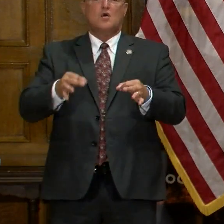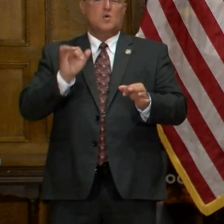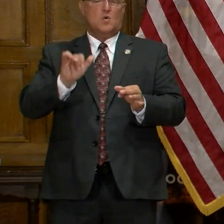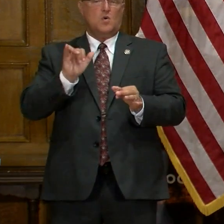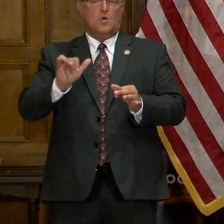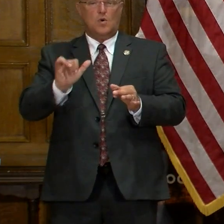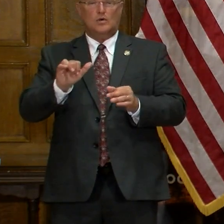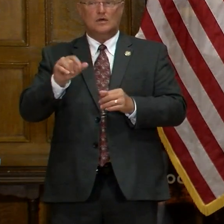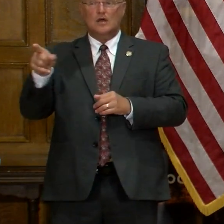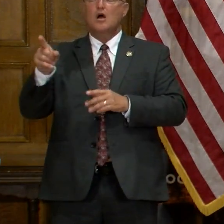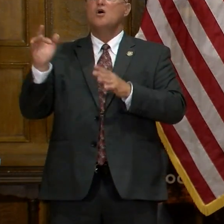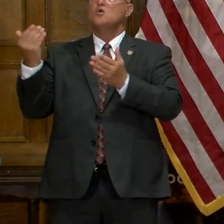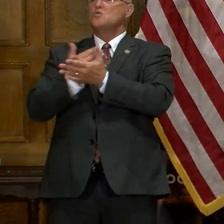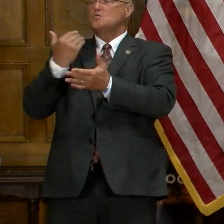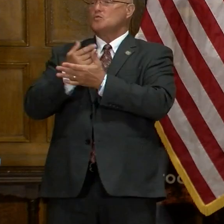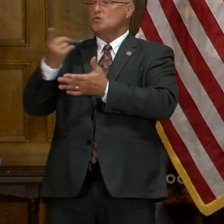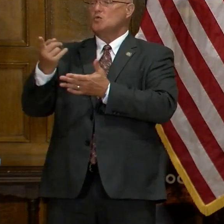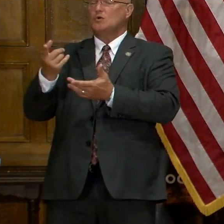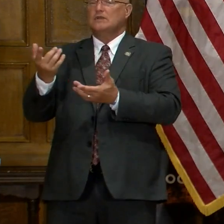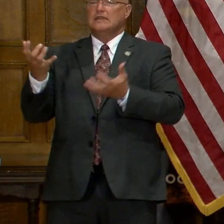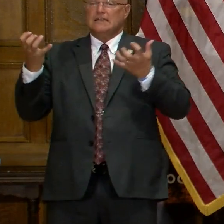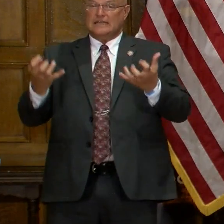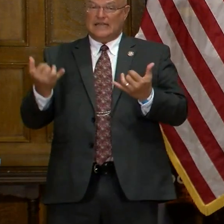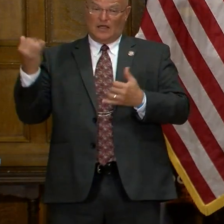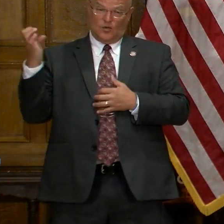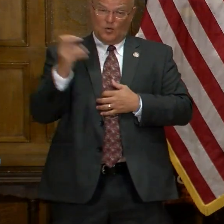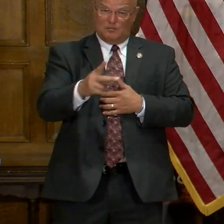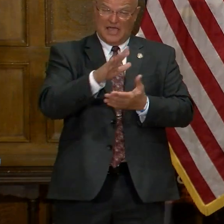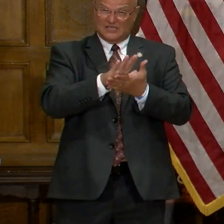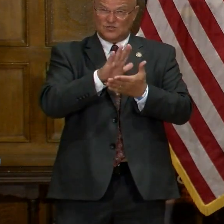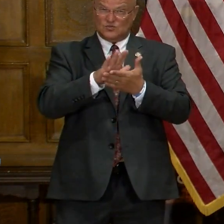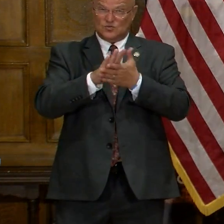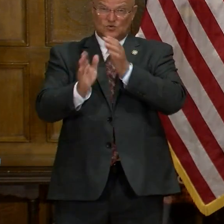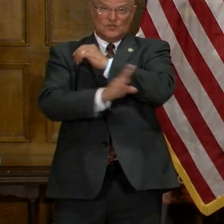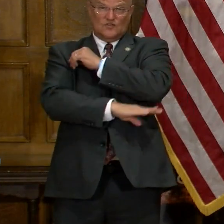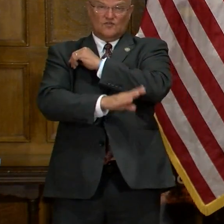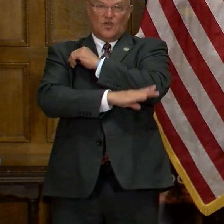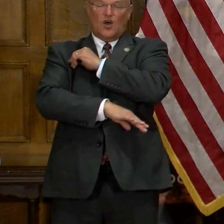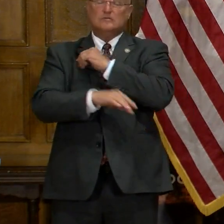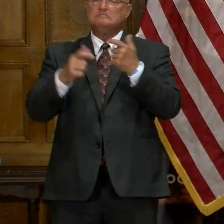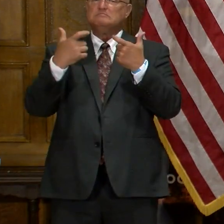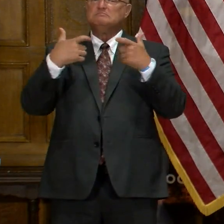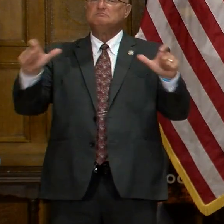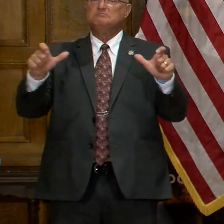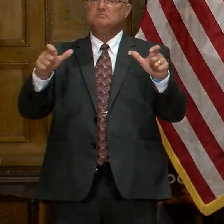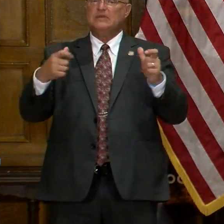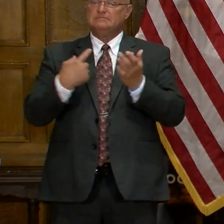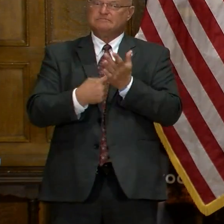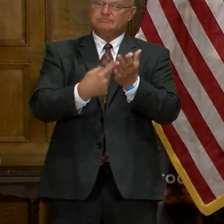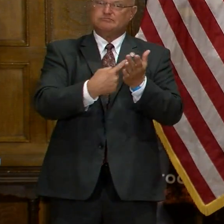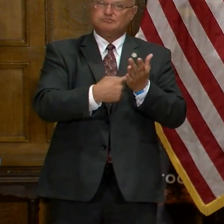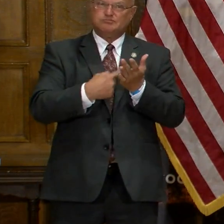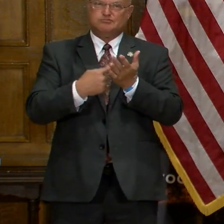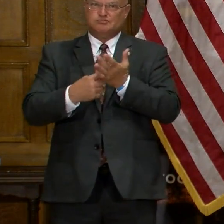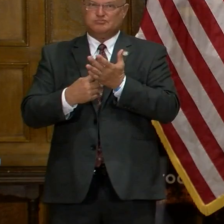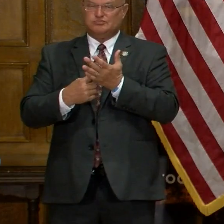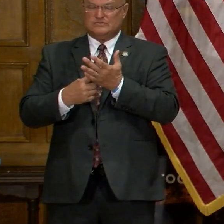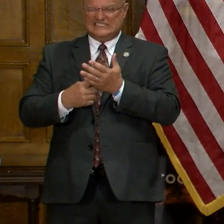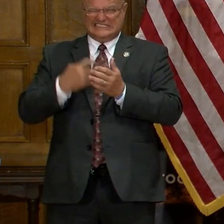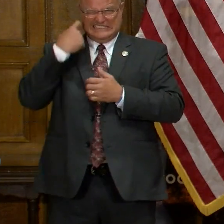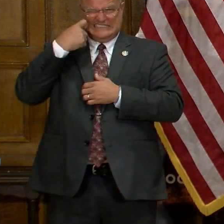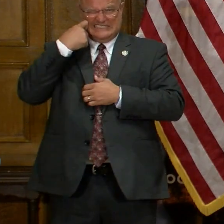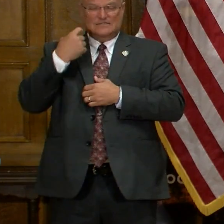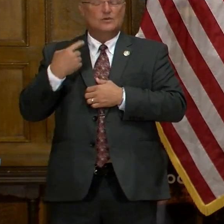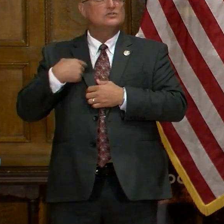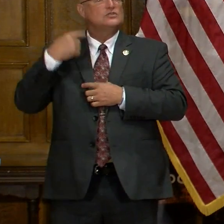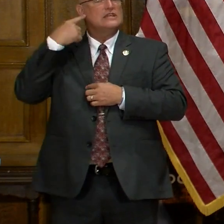of otherwise. Now that we're going back to school, that was a big topic of conversation in the last one, where